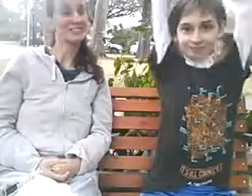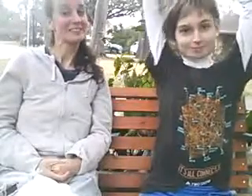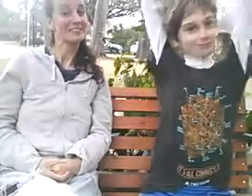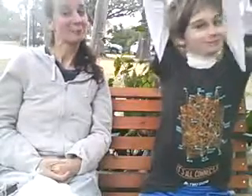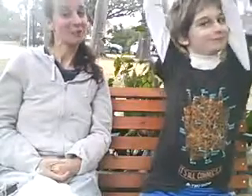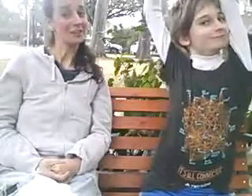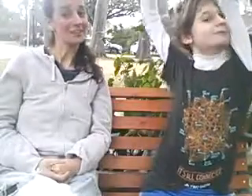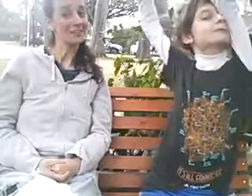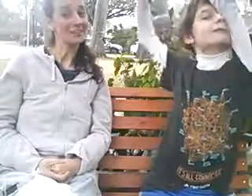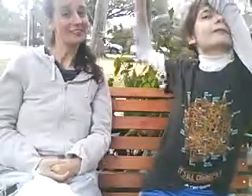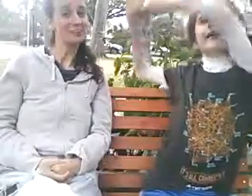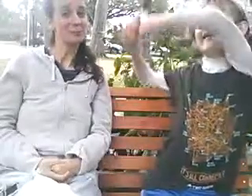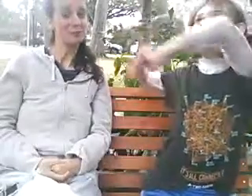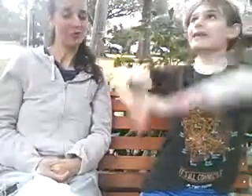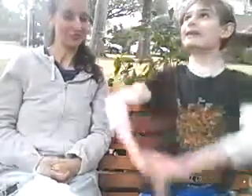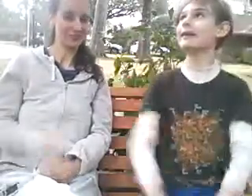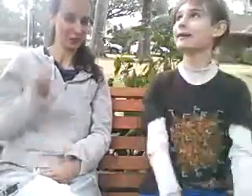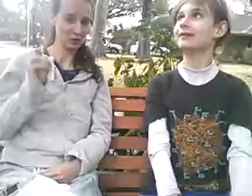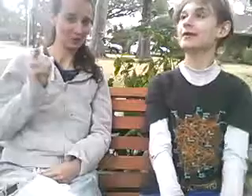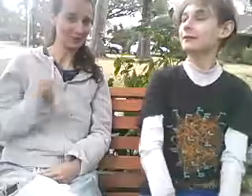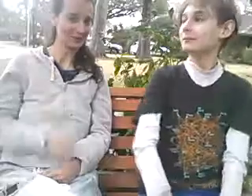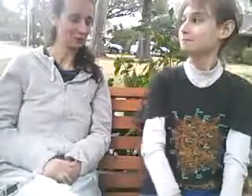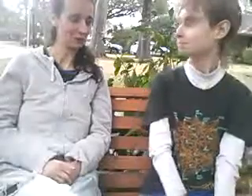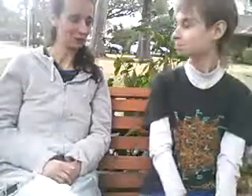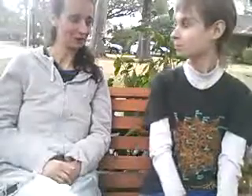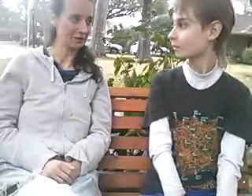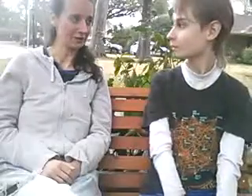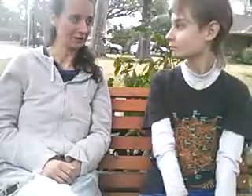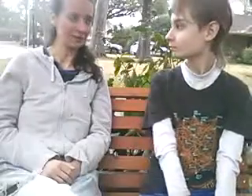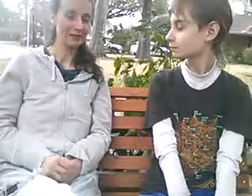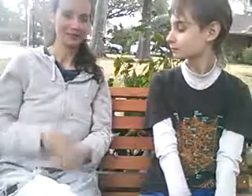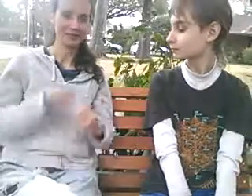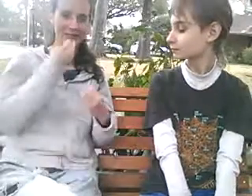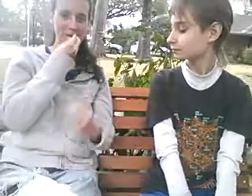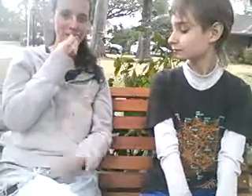this was part of it. And Tourette's has 2 parts. One where you have a